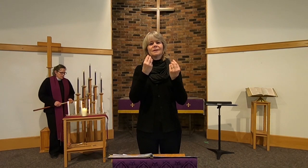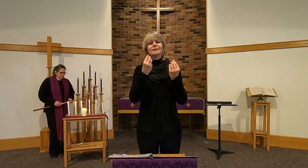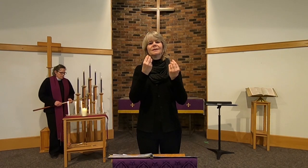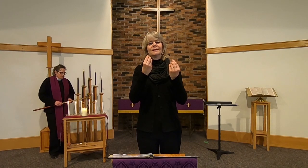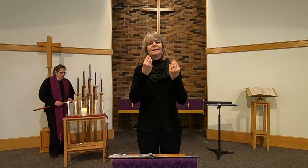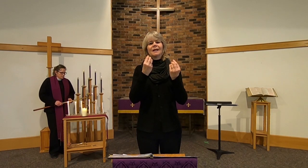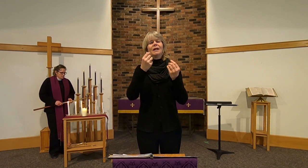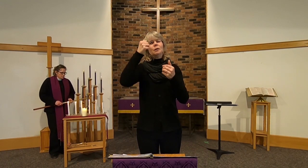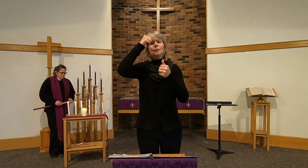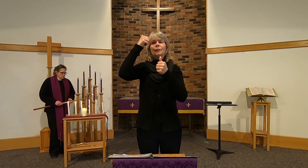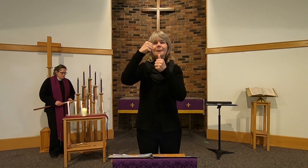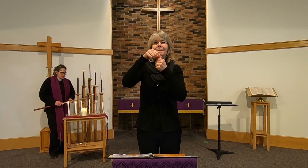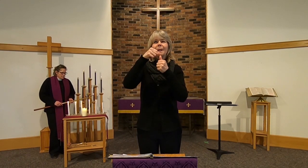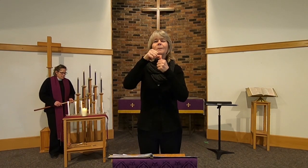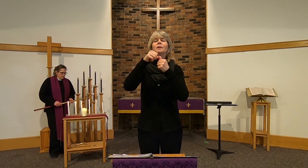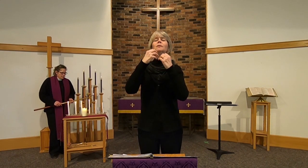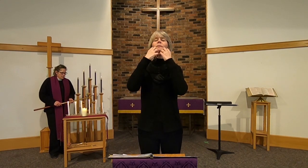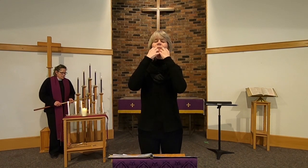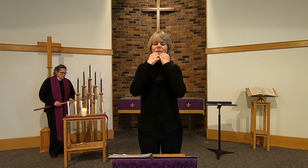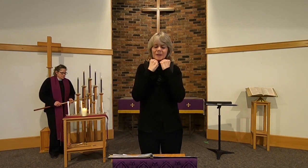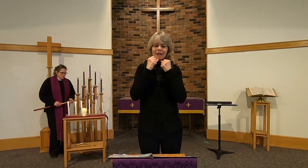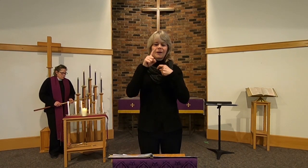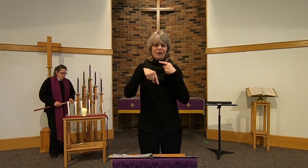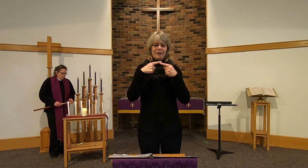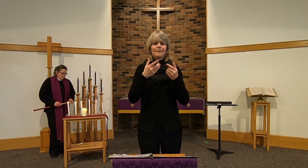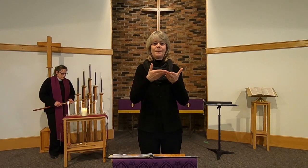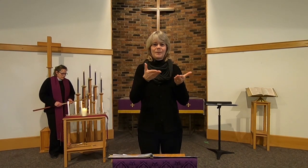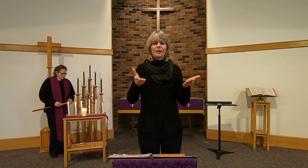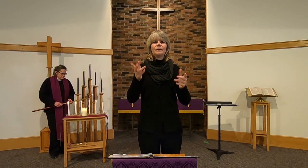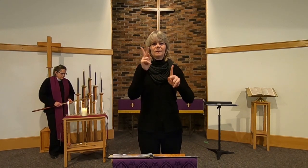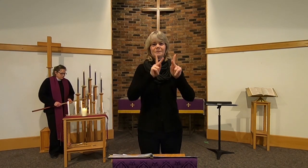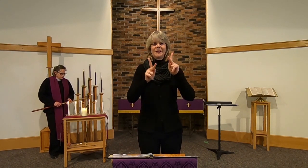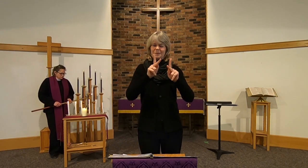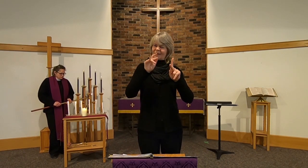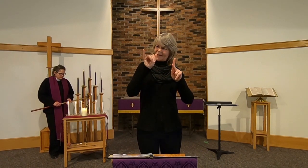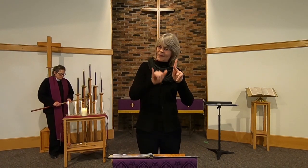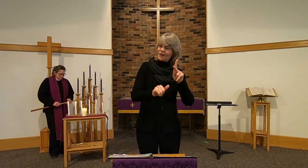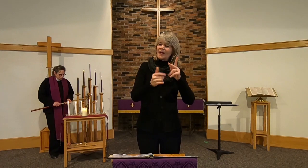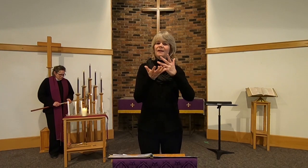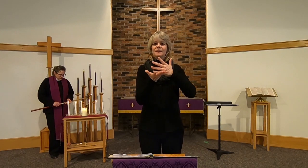put the care of their people as their top priority.